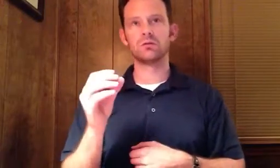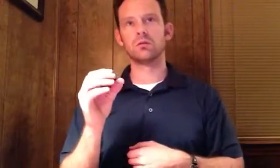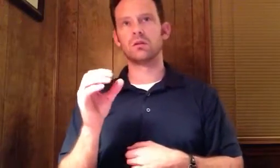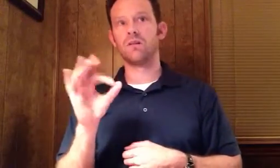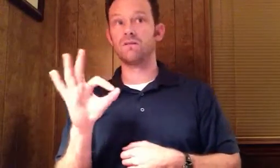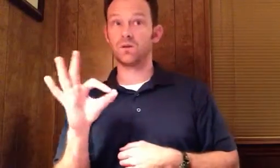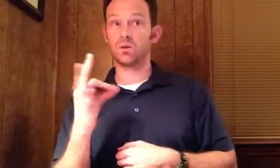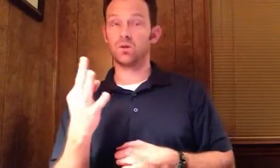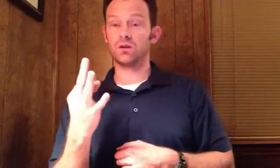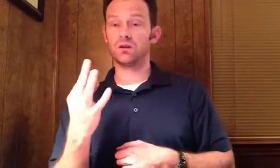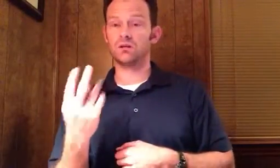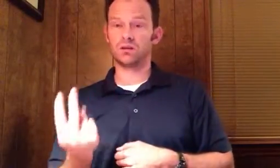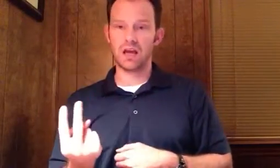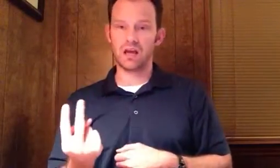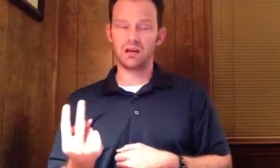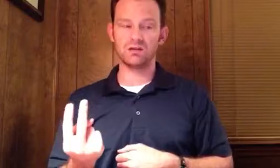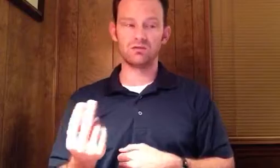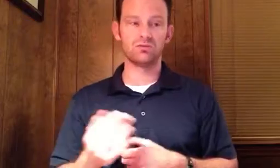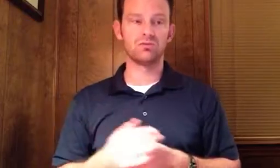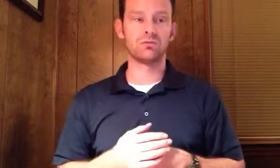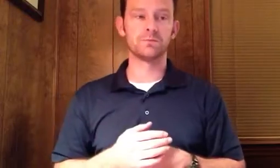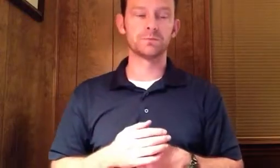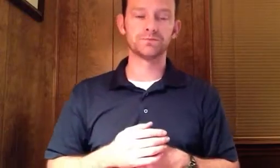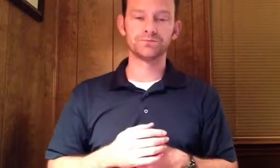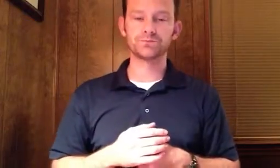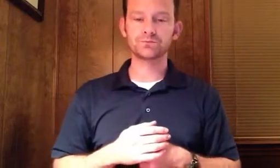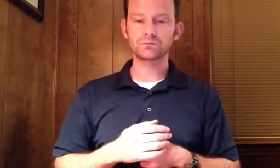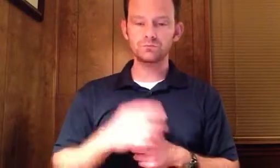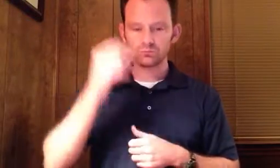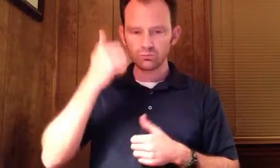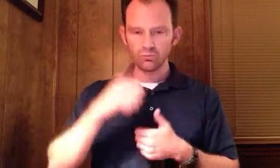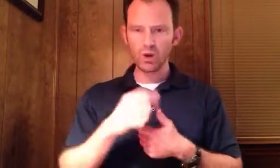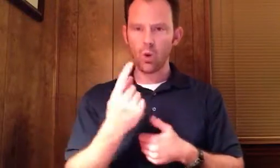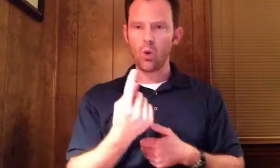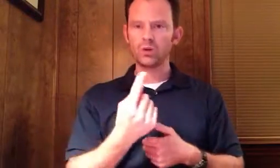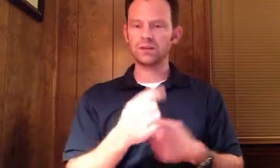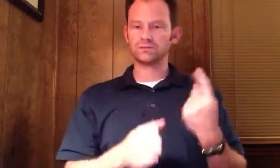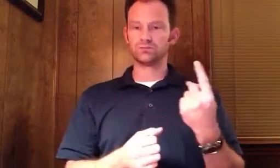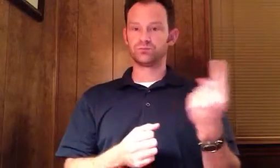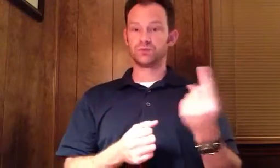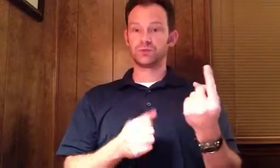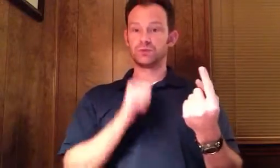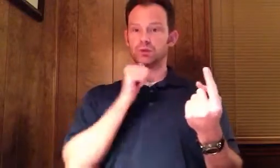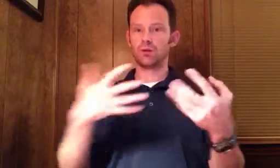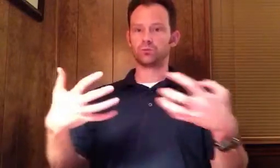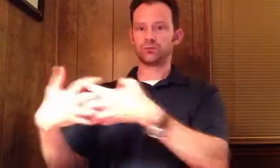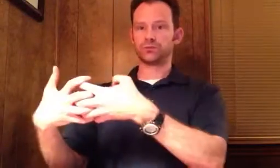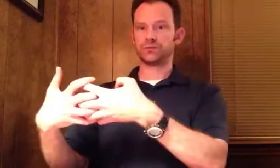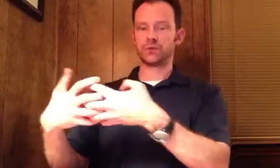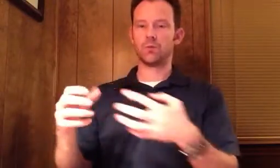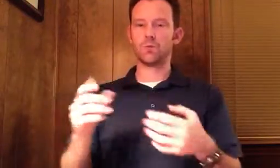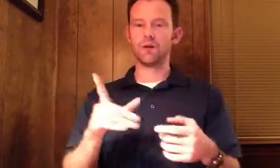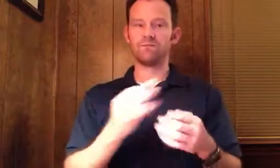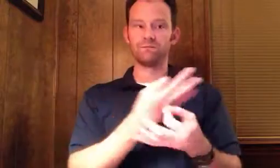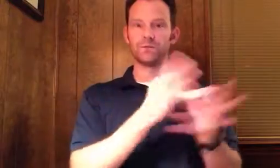fluorine gas is F2. Remember that they are only diatomic in the uncombined or free state. They are not diatomic